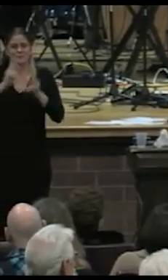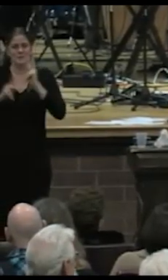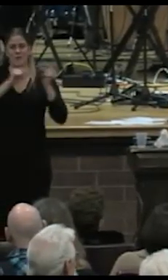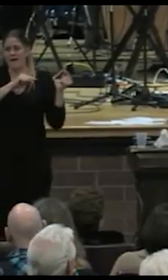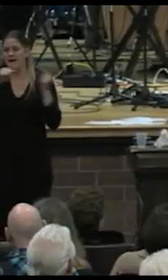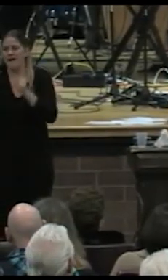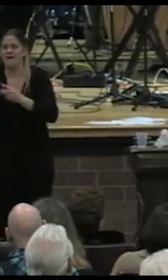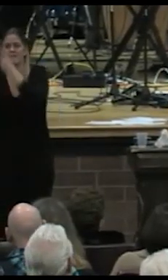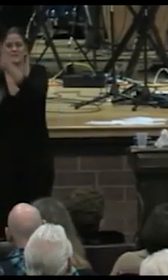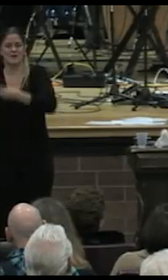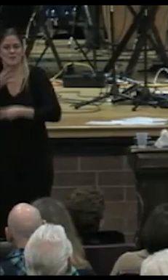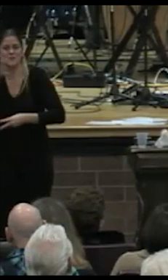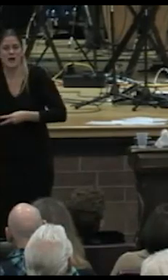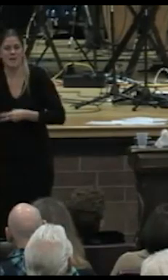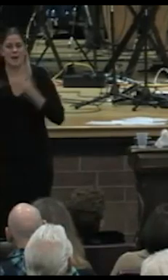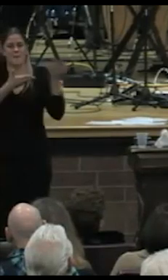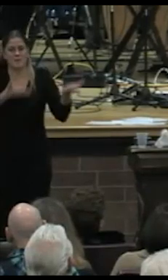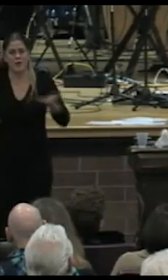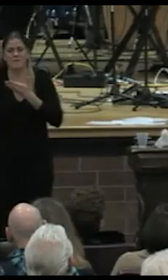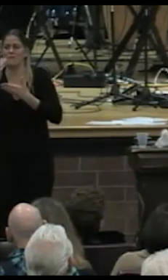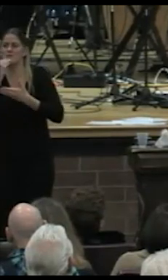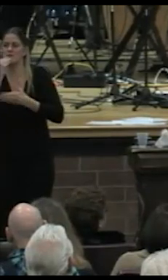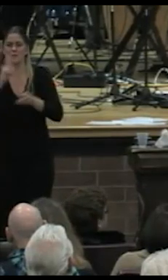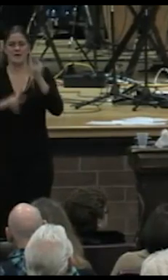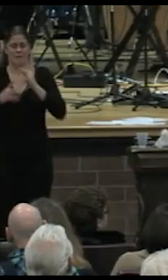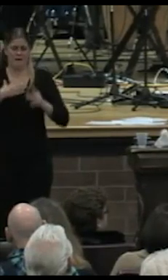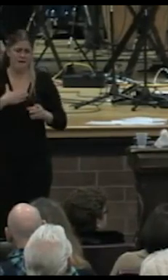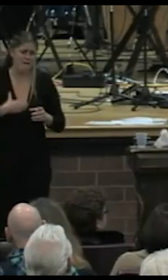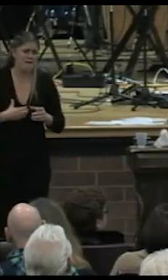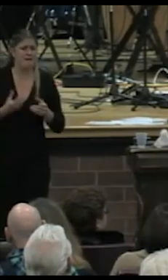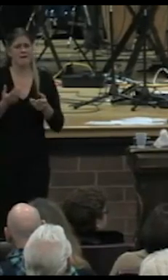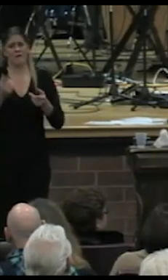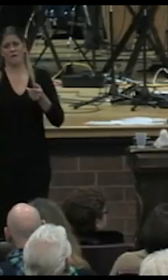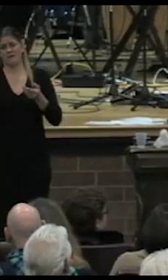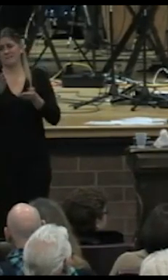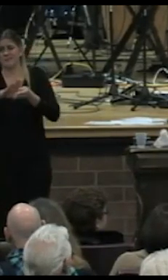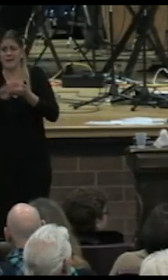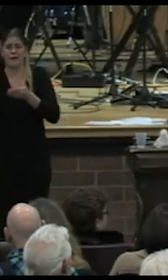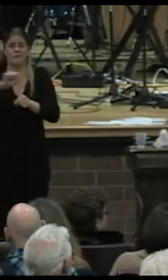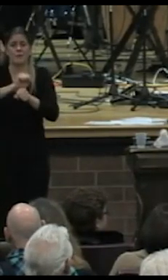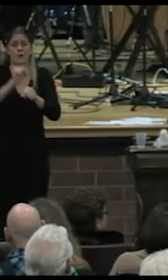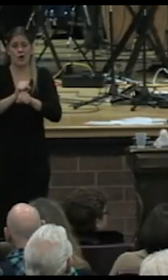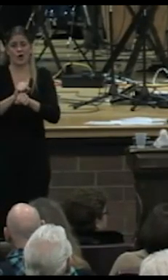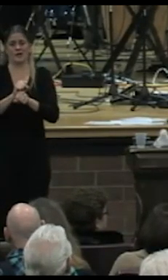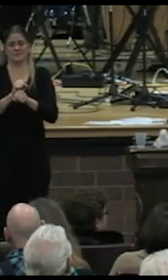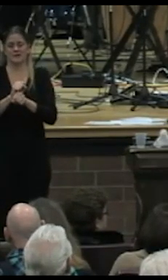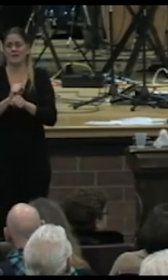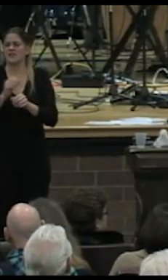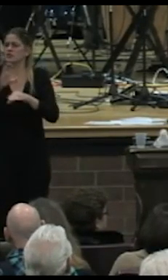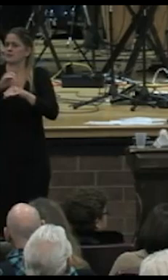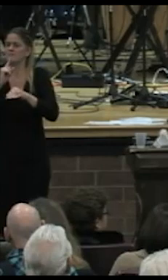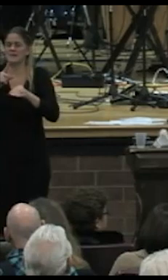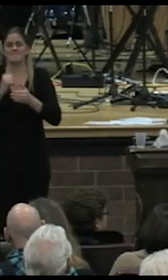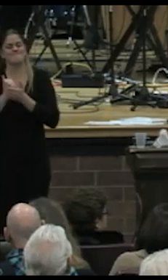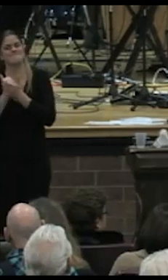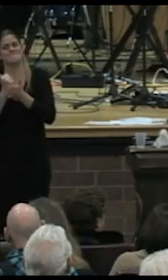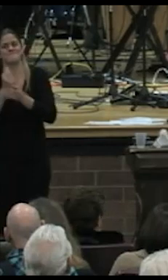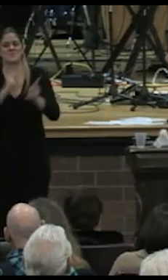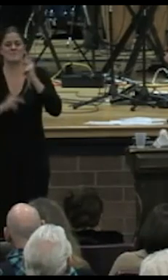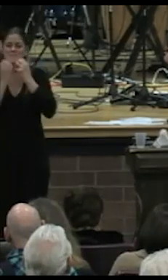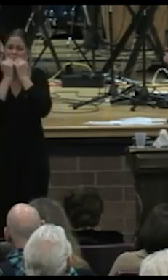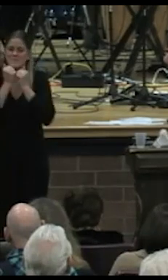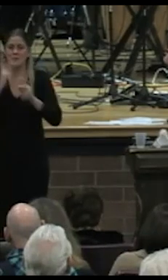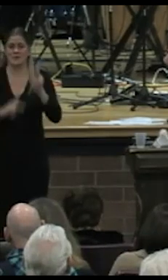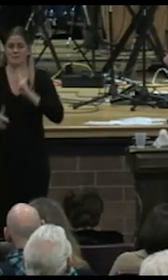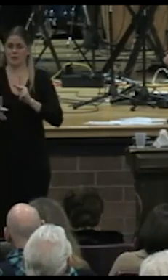they brought food to somebody who lost their job. Let me tell you something, we're not that yet. But we're going